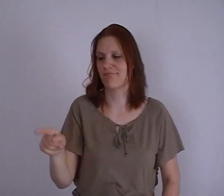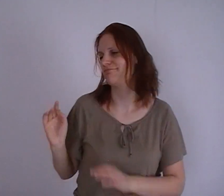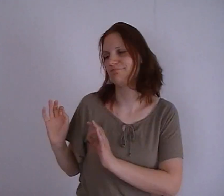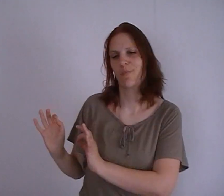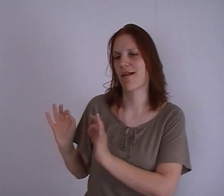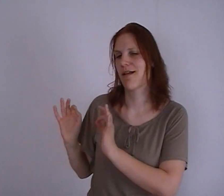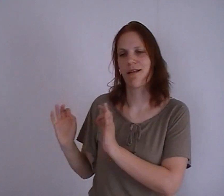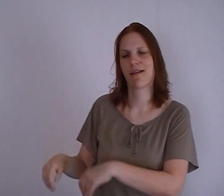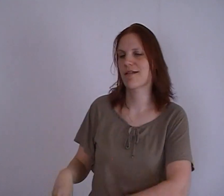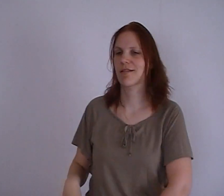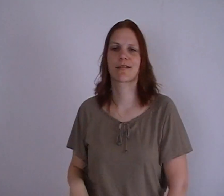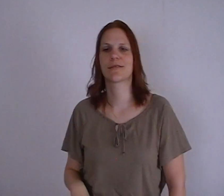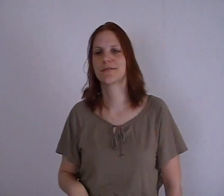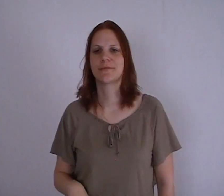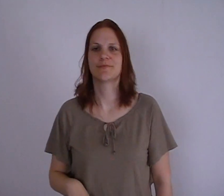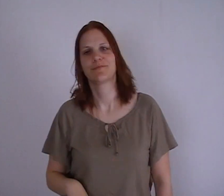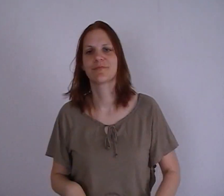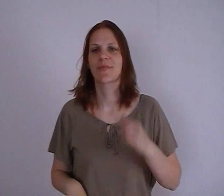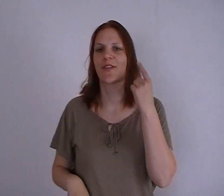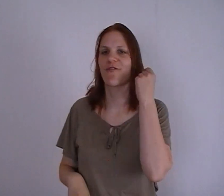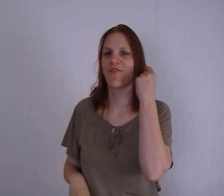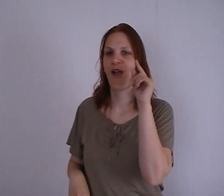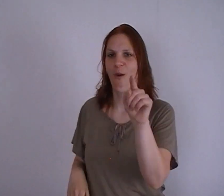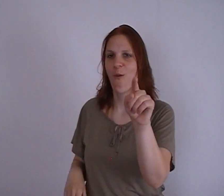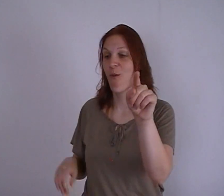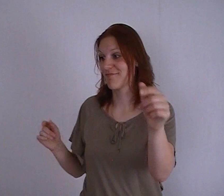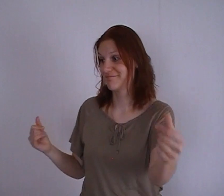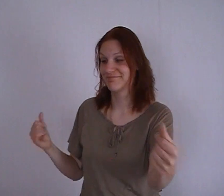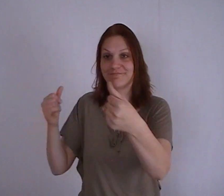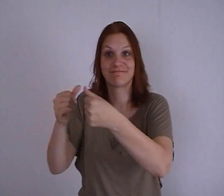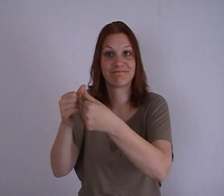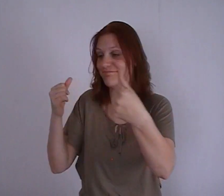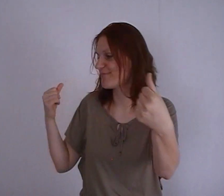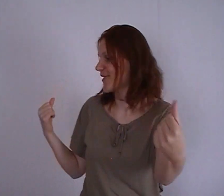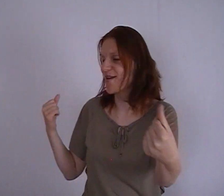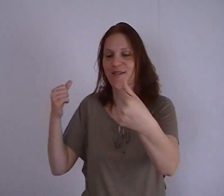Cotton places. This here is not style,